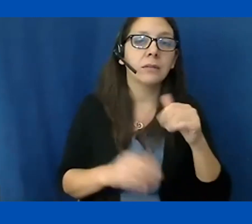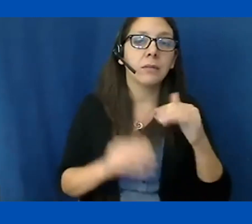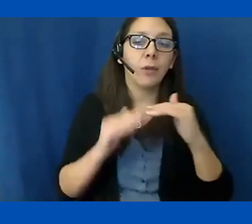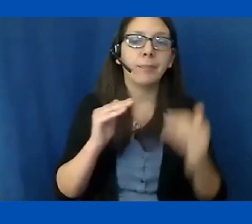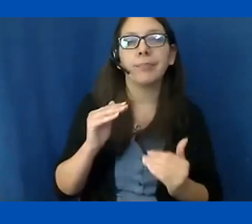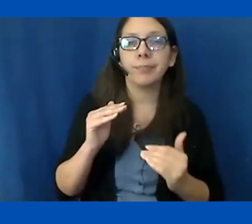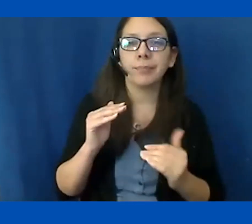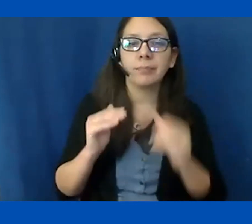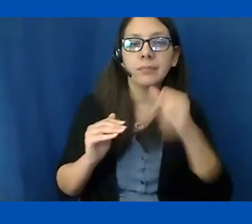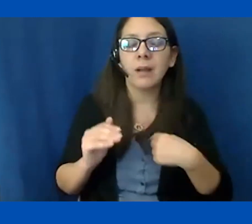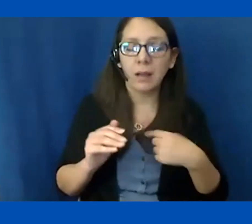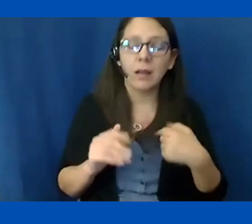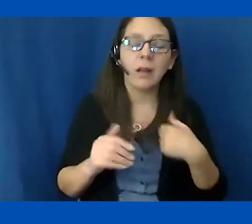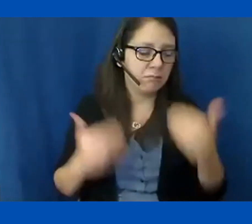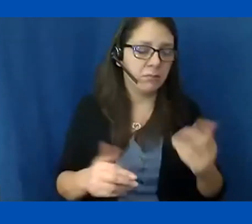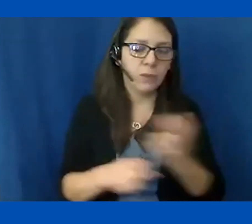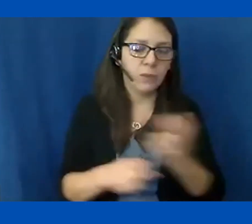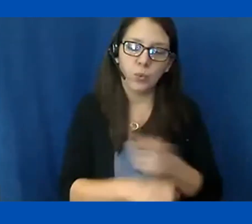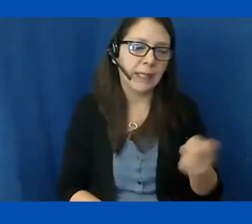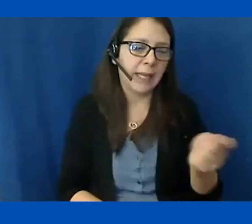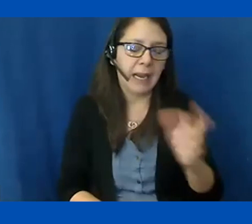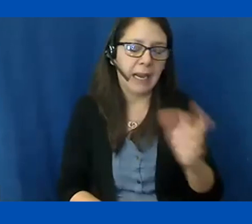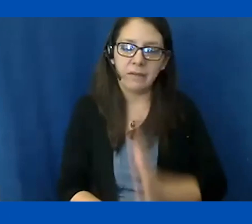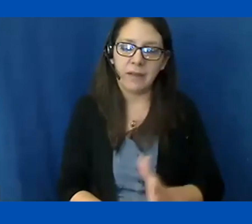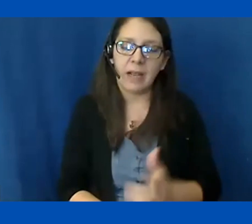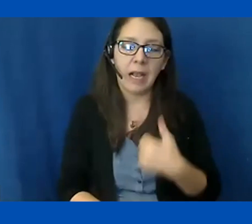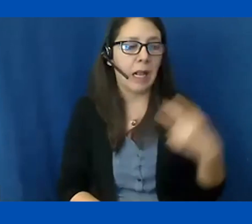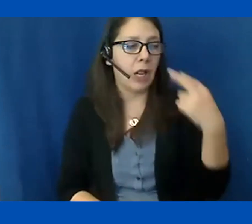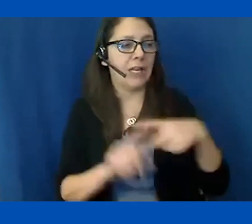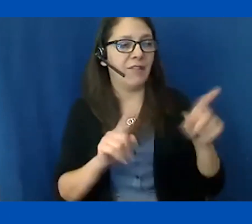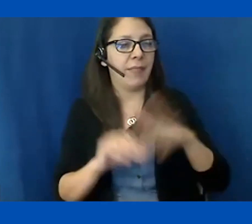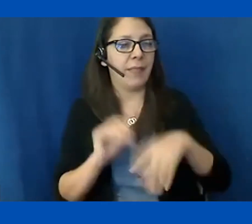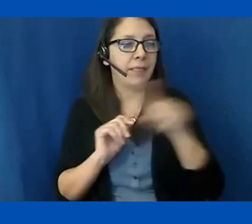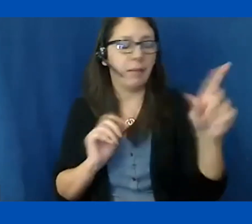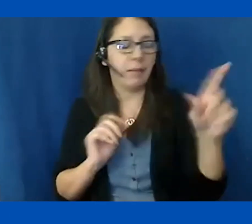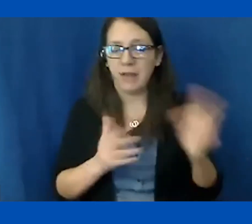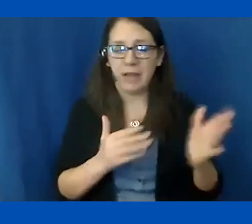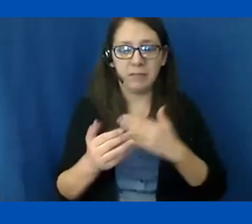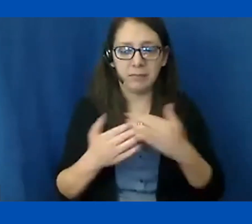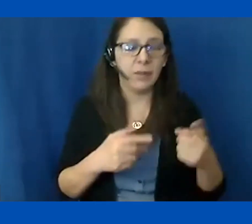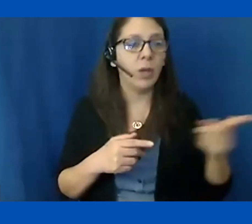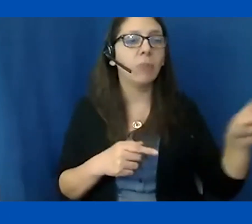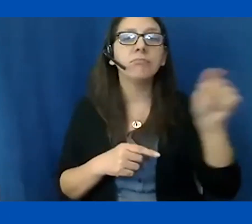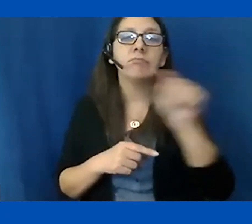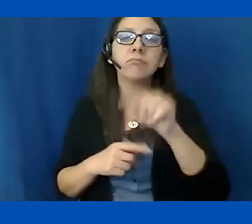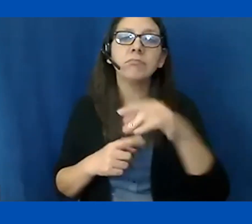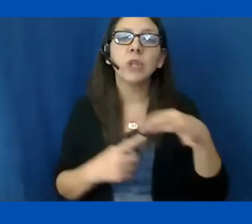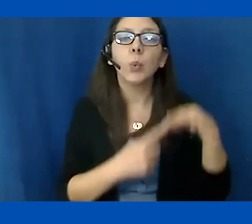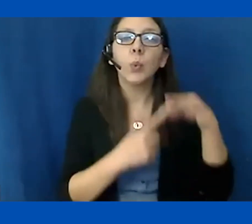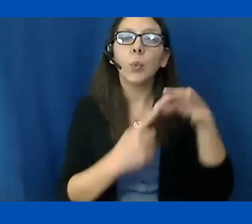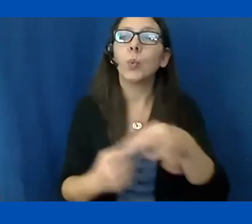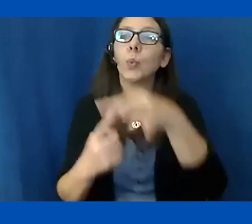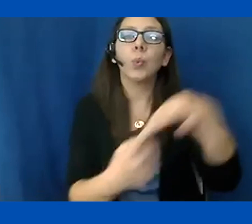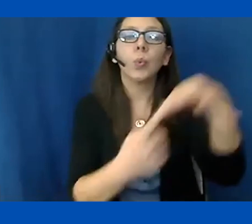cane, even though I might look different than others. You know, I'm me and they're them, and we all have our different unique traits. And so I'm going to talk to this